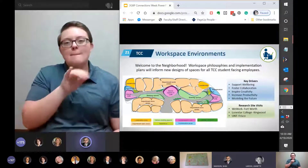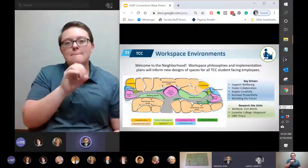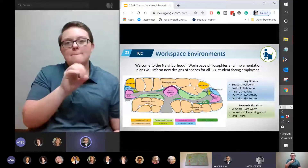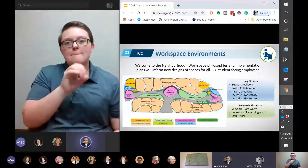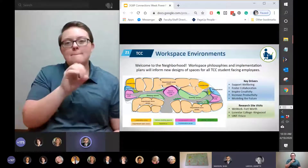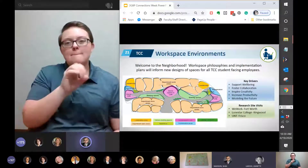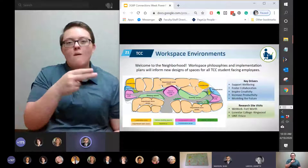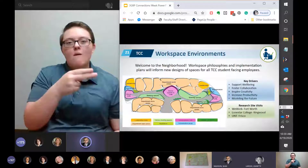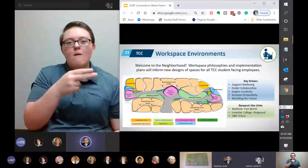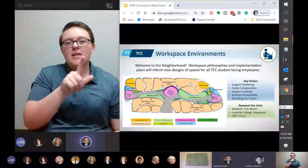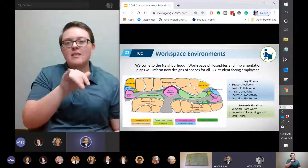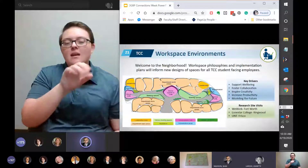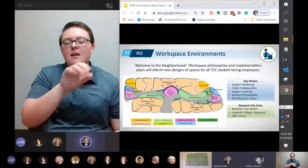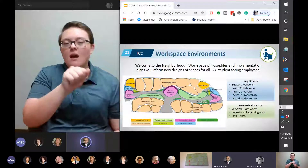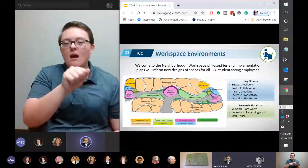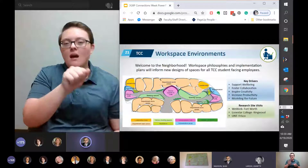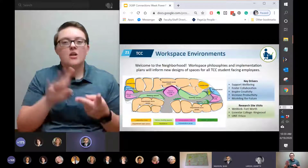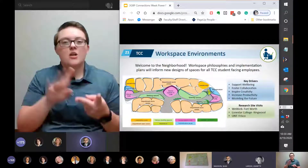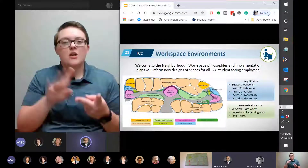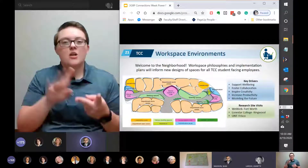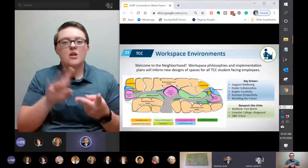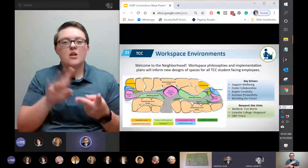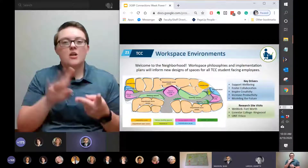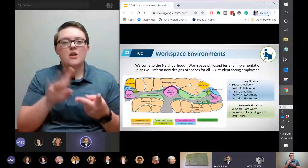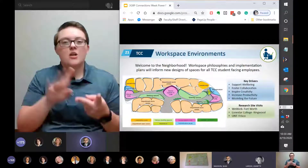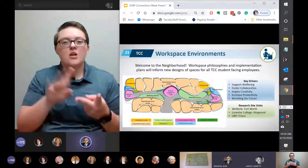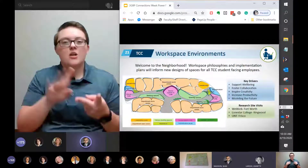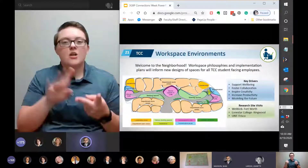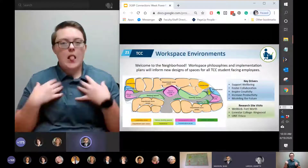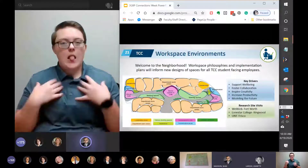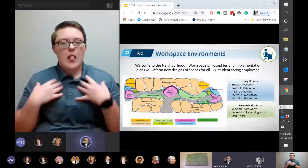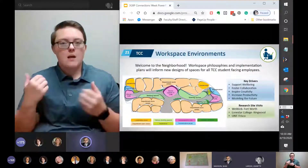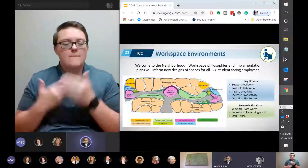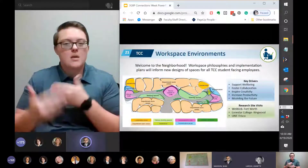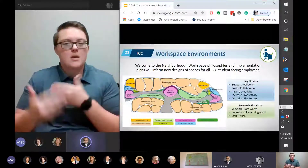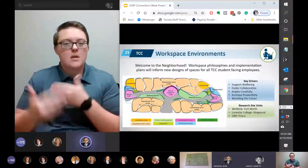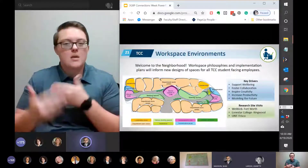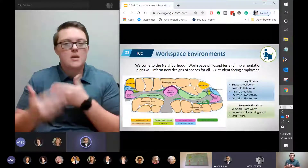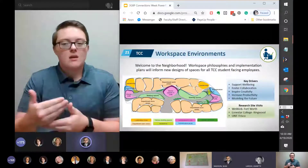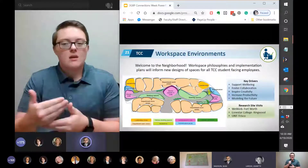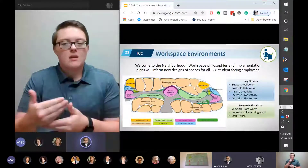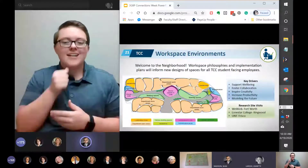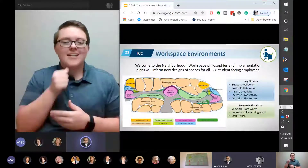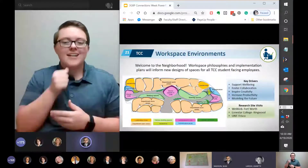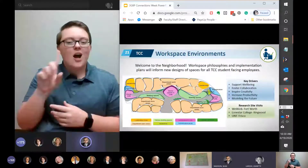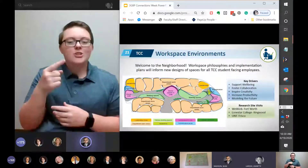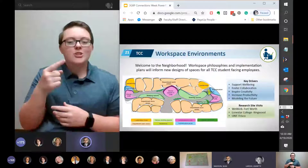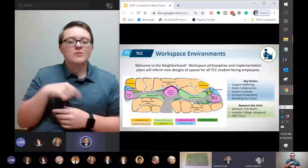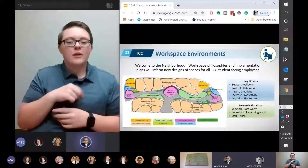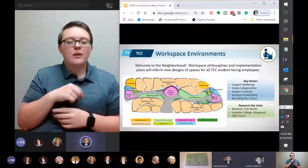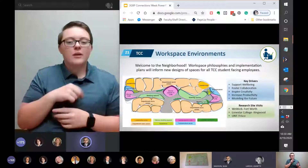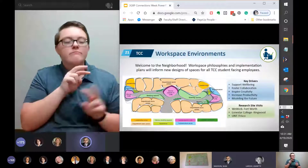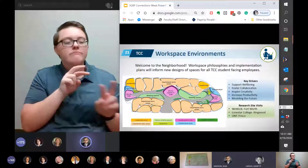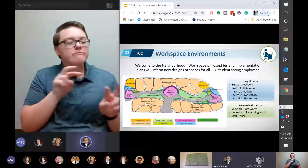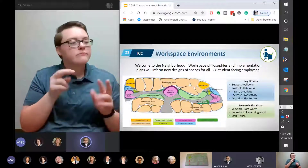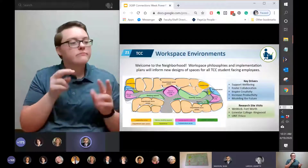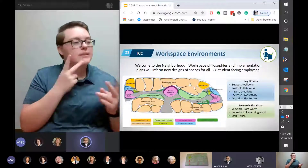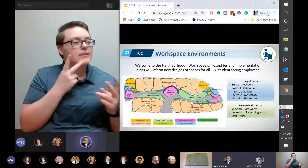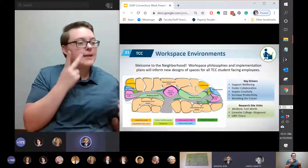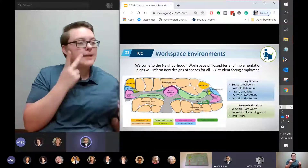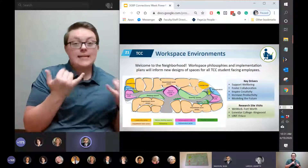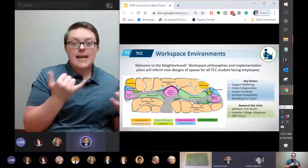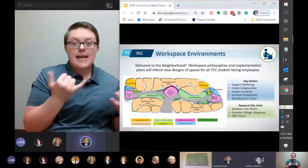spaces within an entity, as opposed to just something that we look out and see. So very excited about